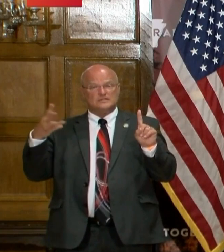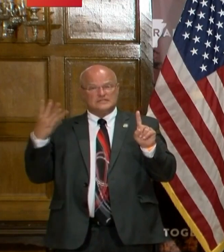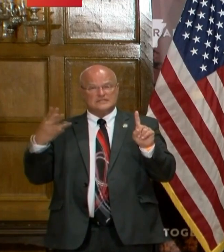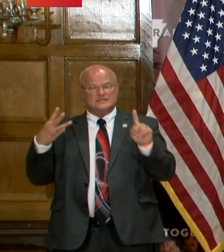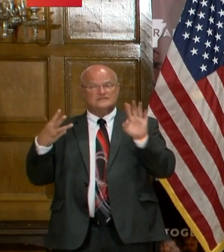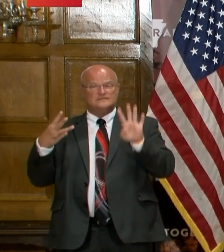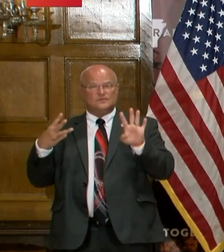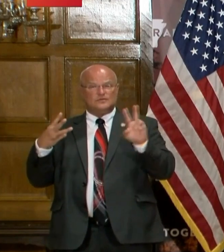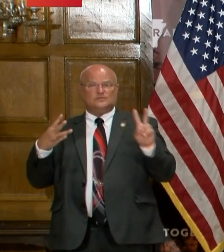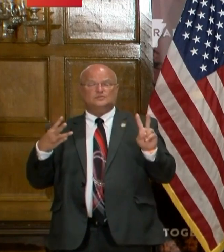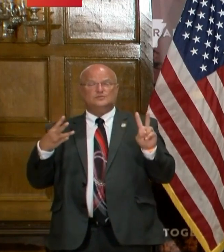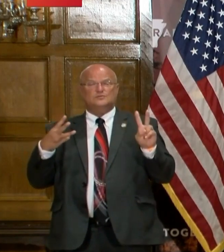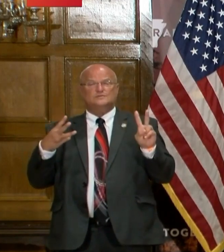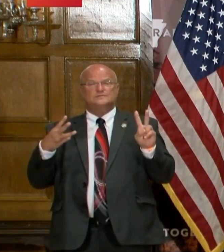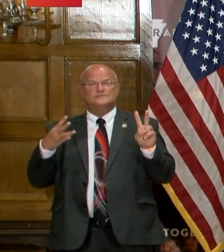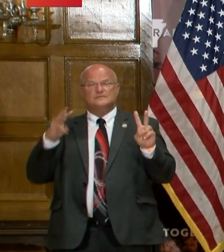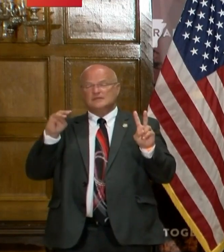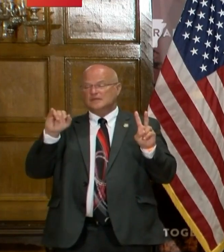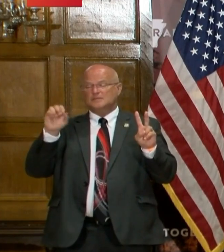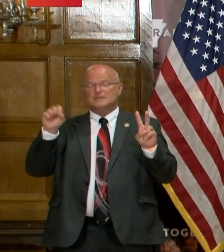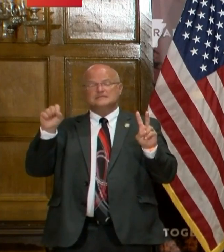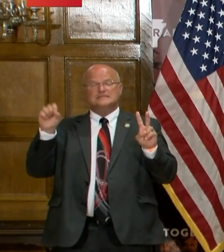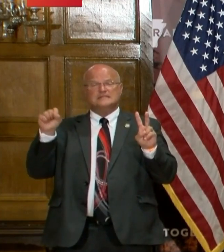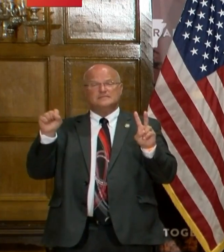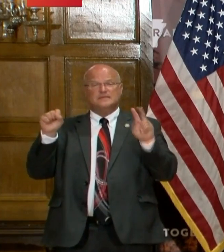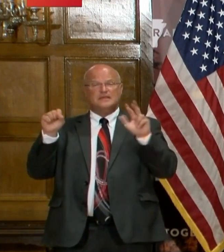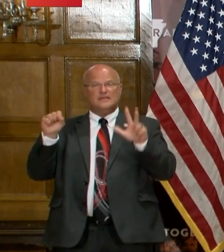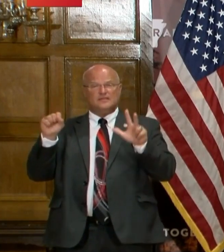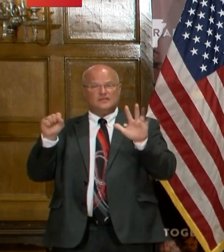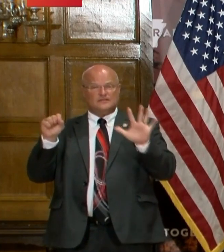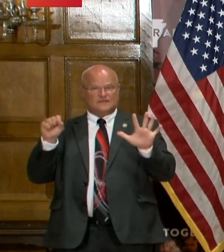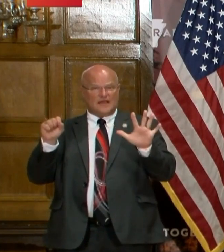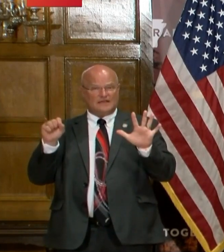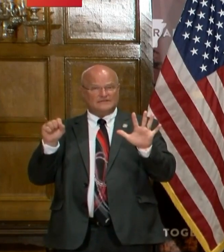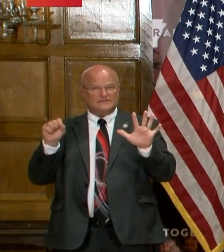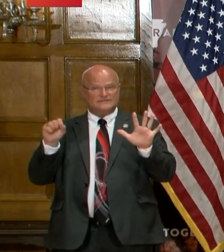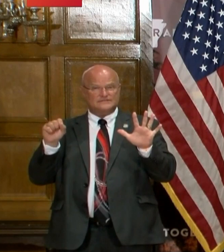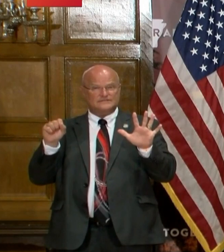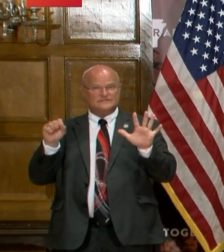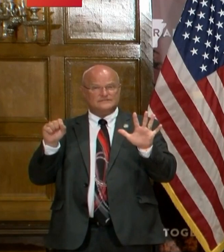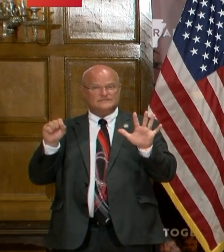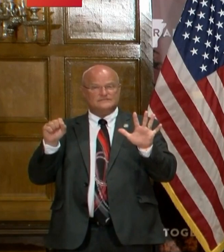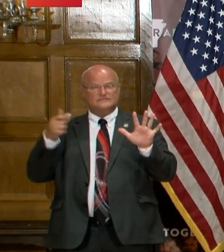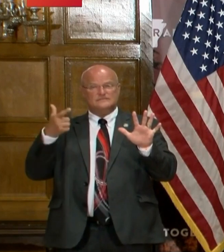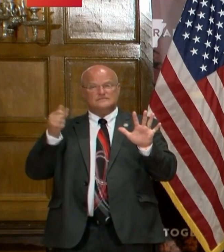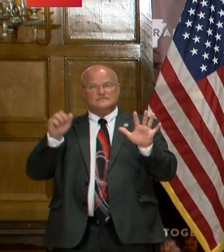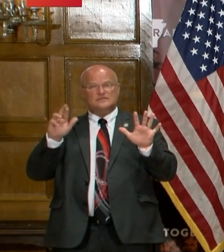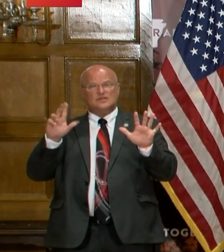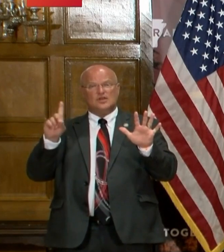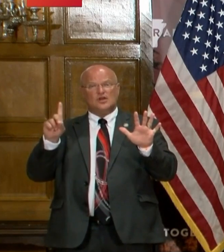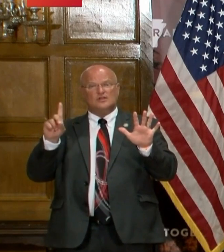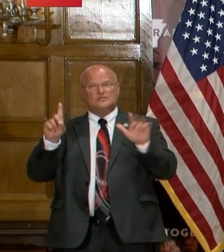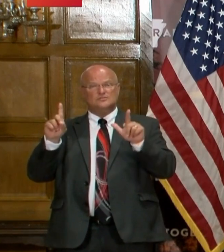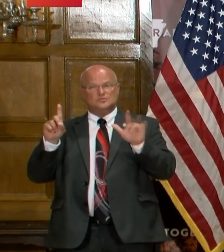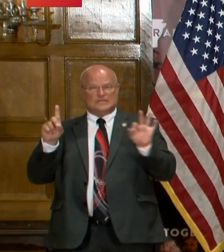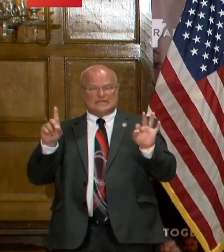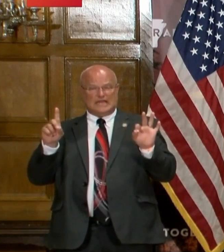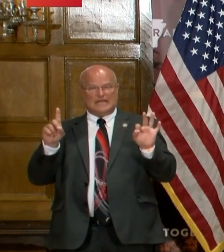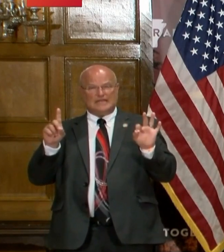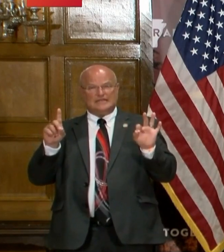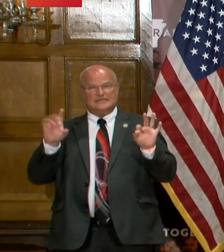with 42, Mississippi County with 35, Garland County with